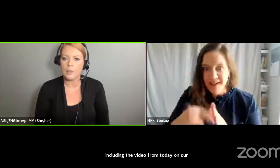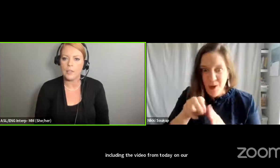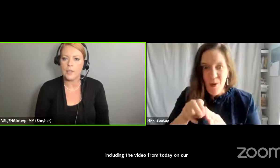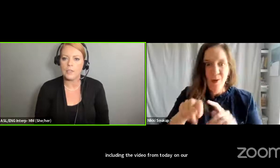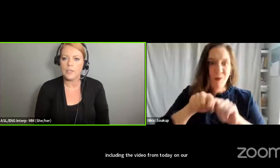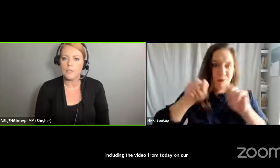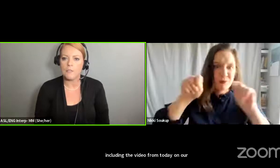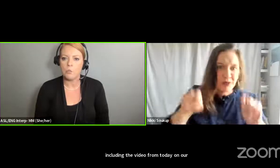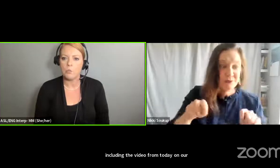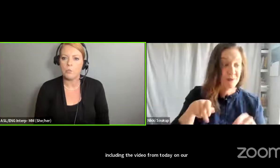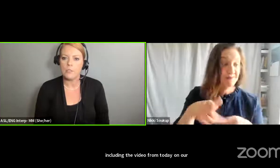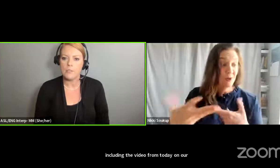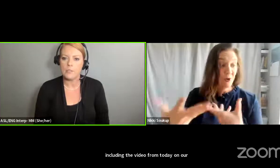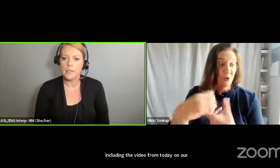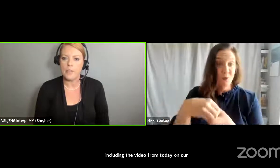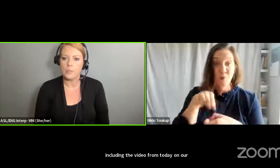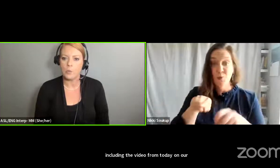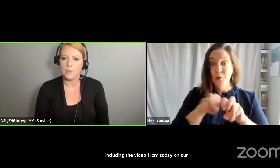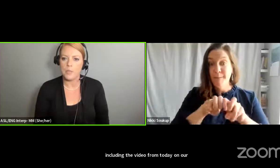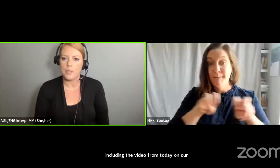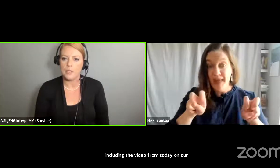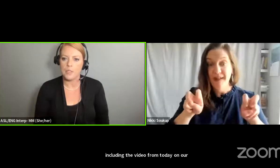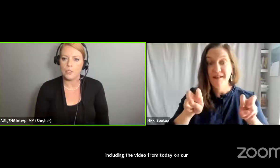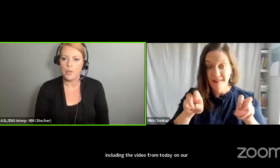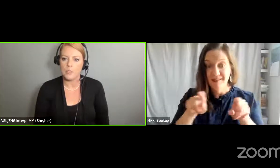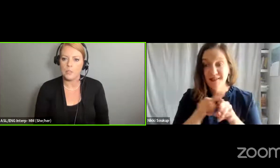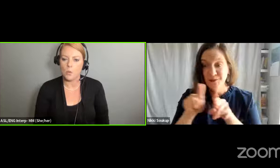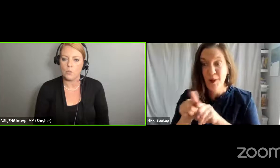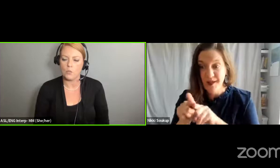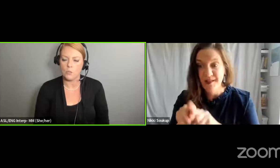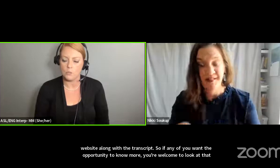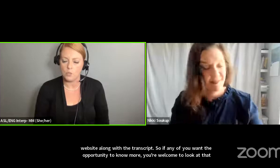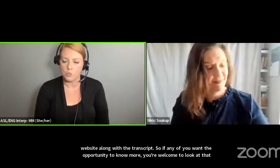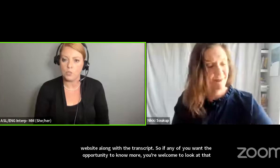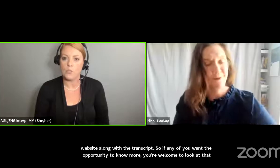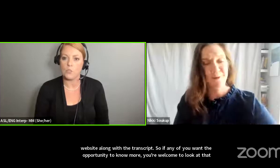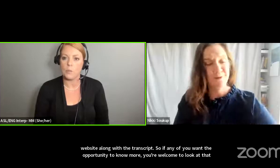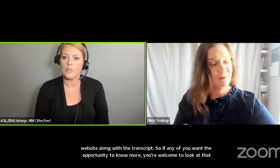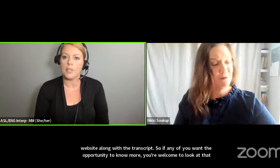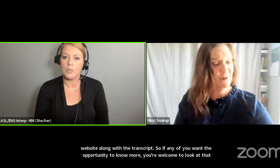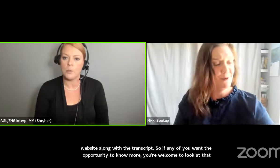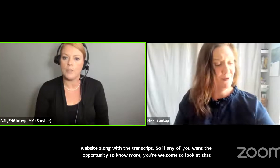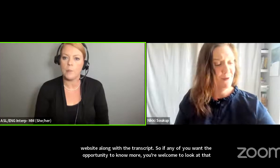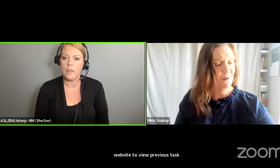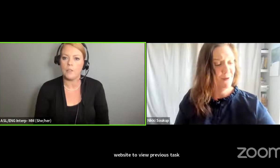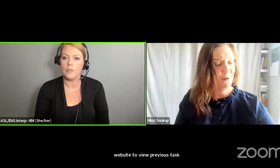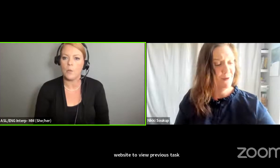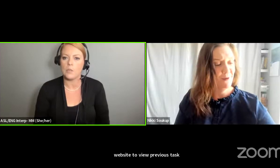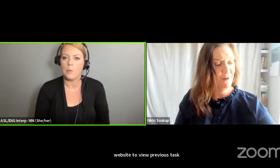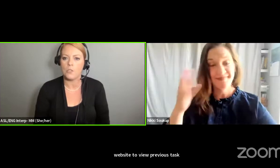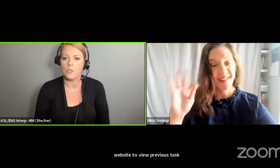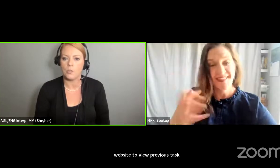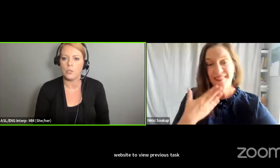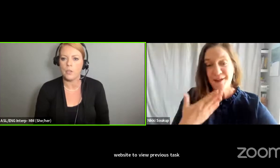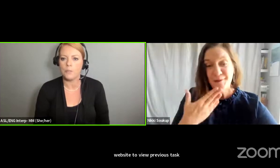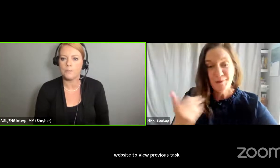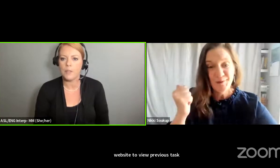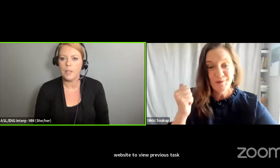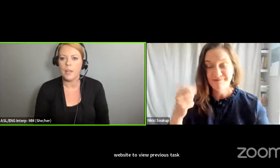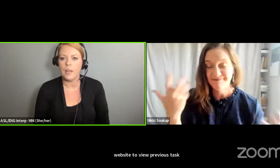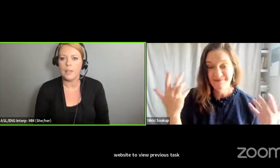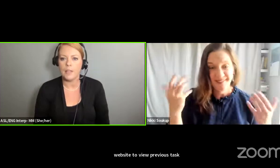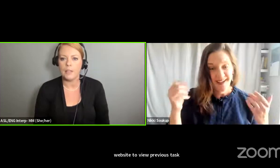that website to view previous task force meetings and transcripts, including the panel that was mentioned